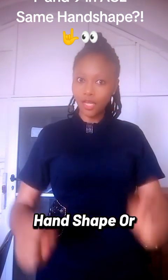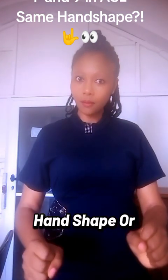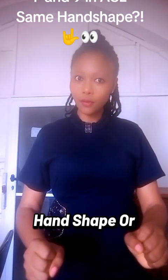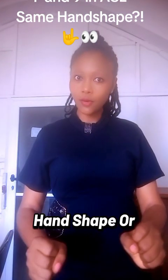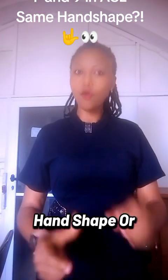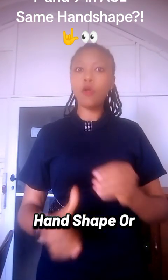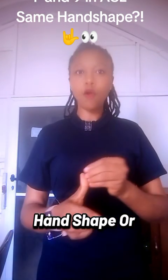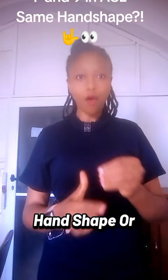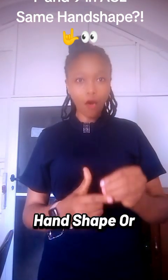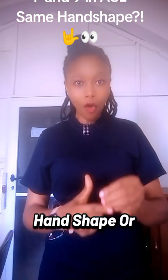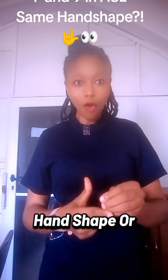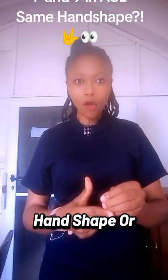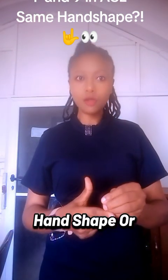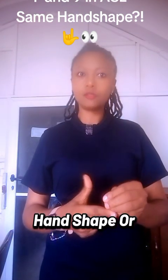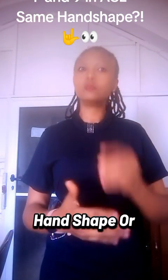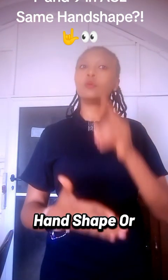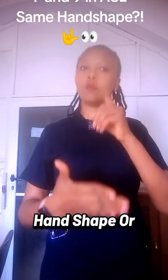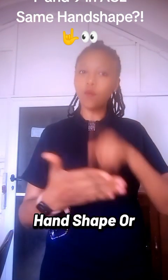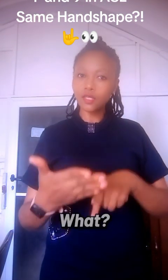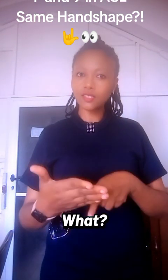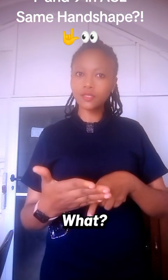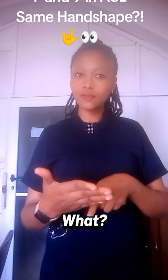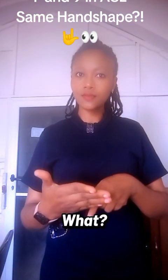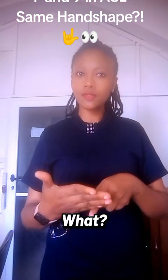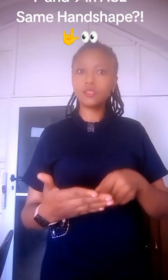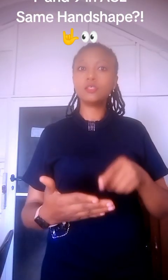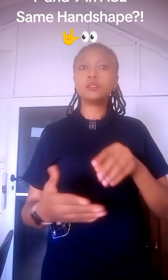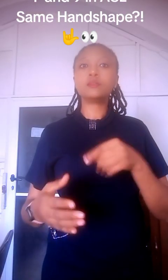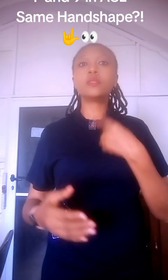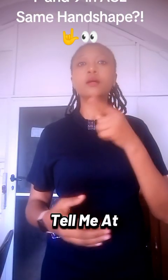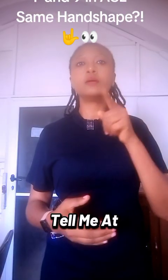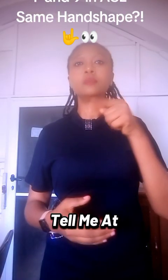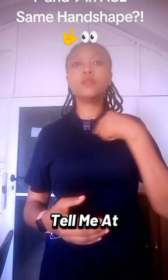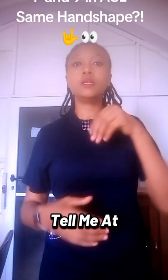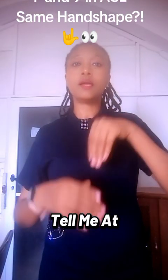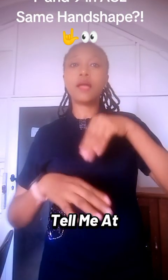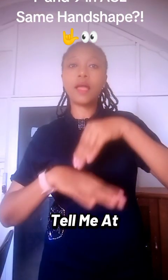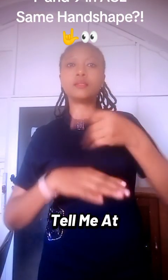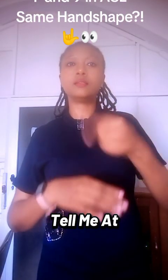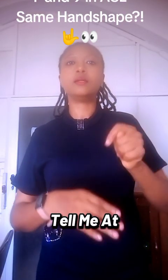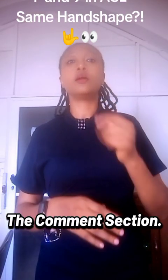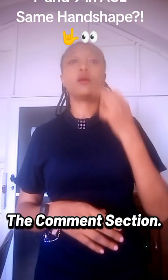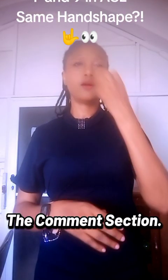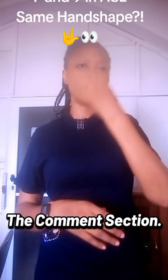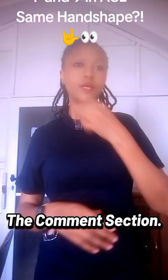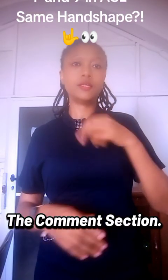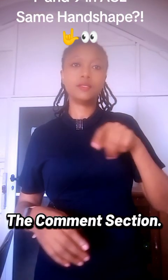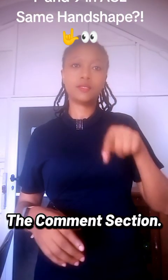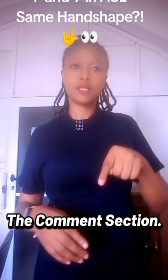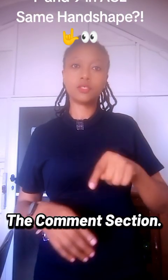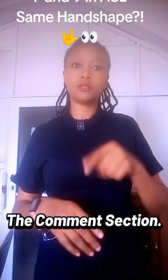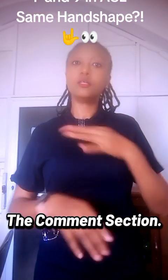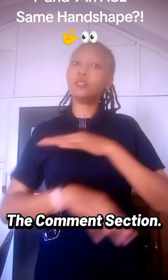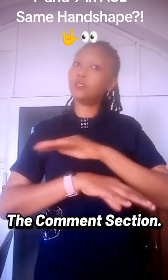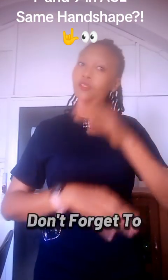shape or what? Tell me at the comment section. Don't